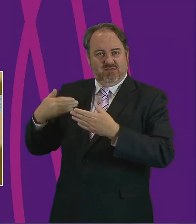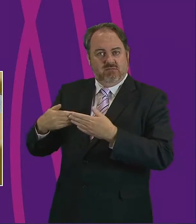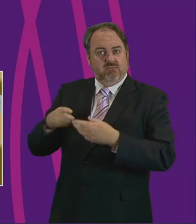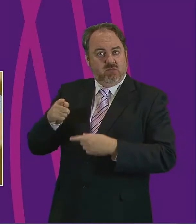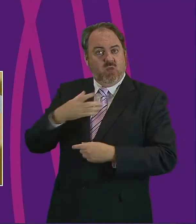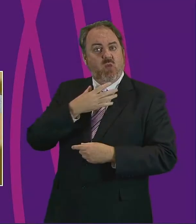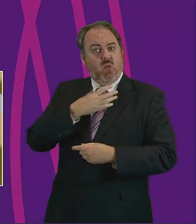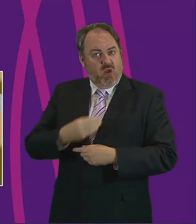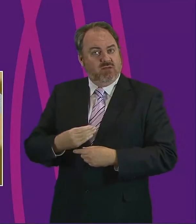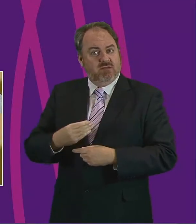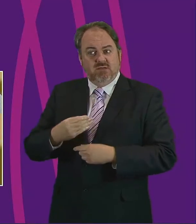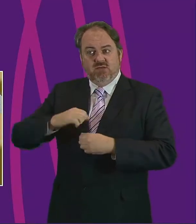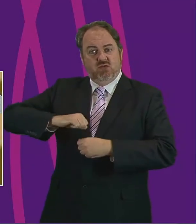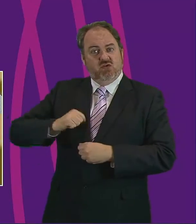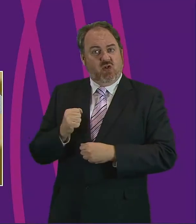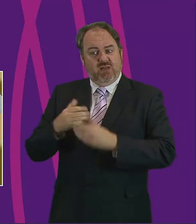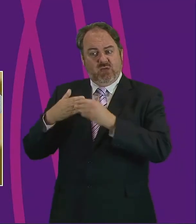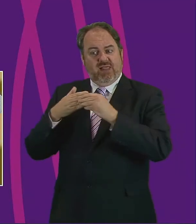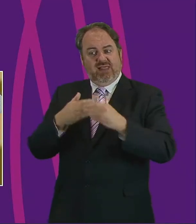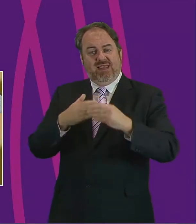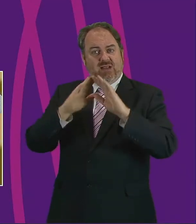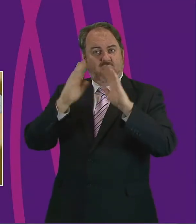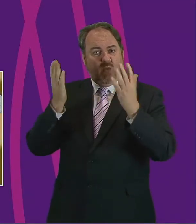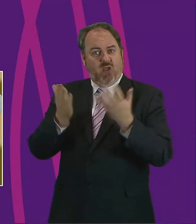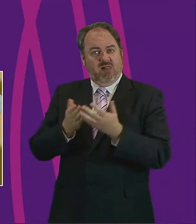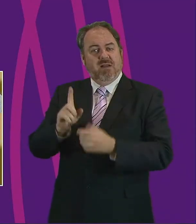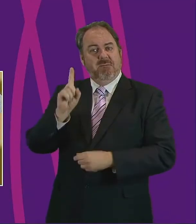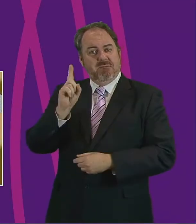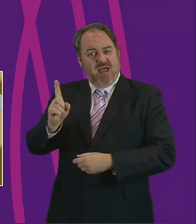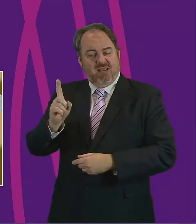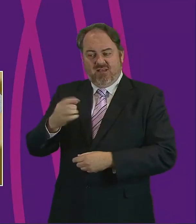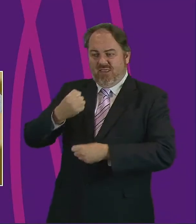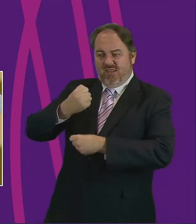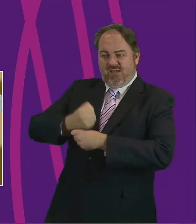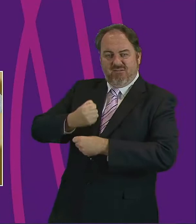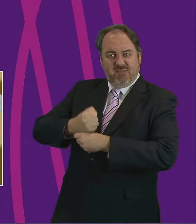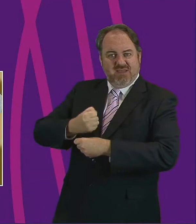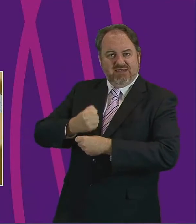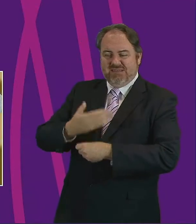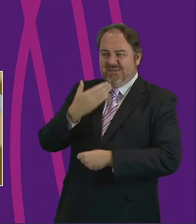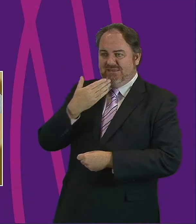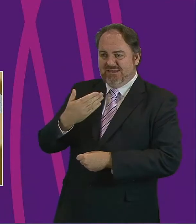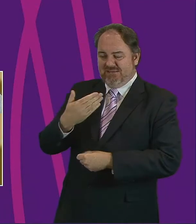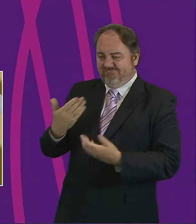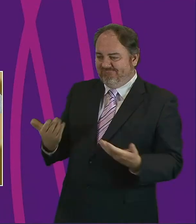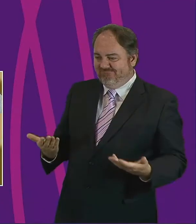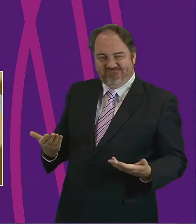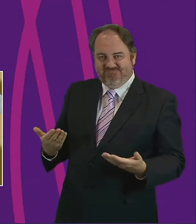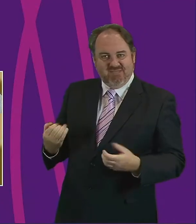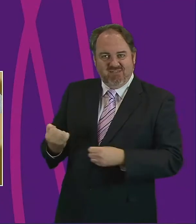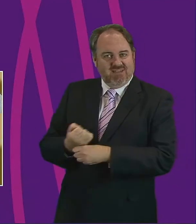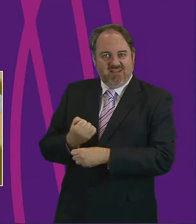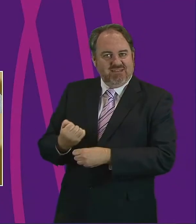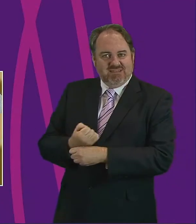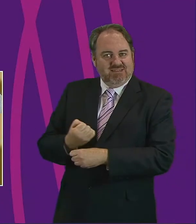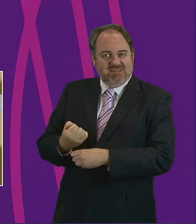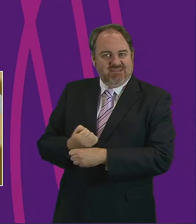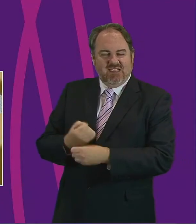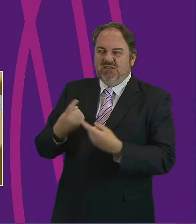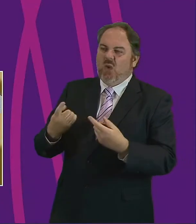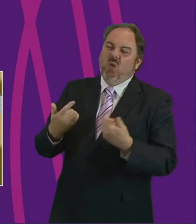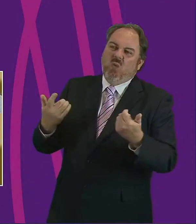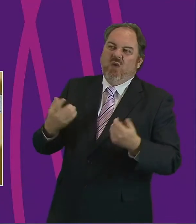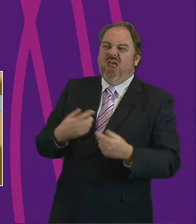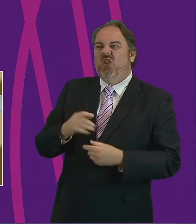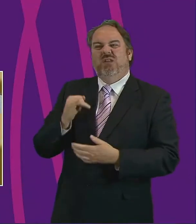be world-leading on this issue, but she has left her government with a track record where the best you can claim is being not quite as bad